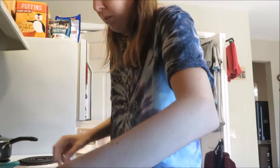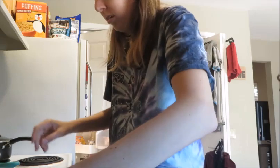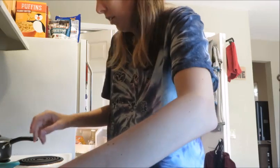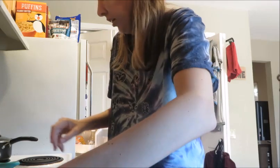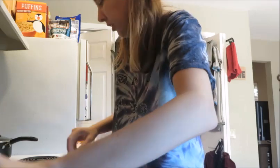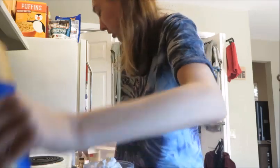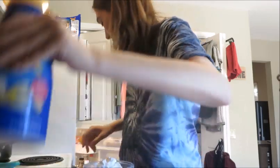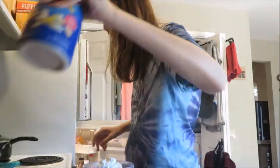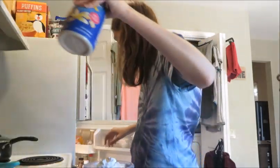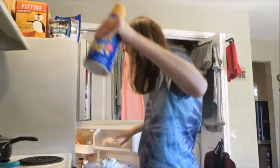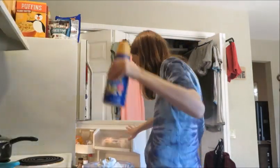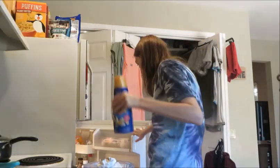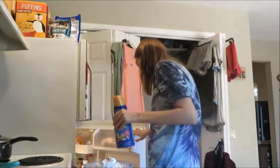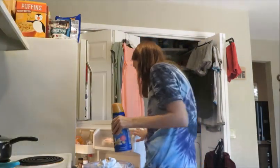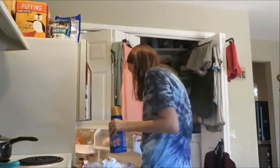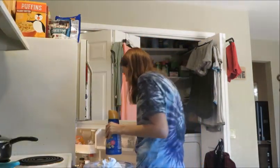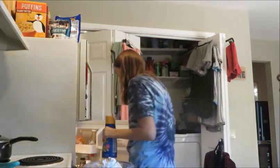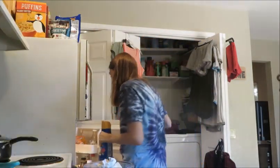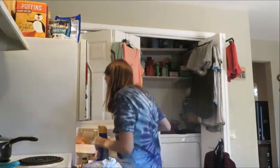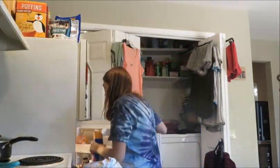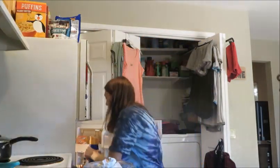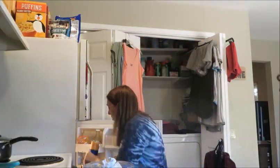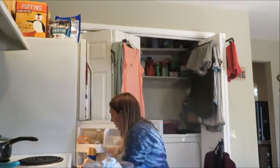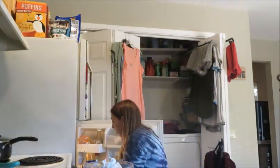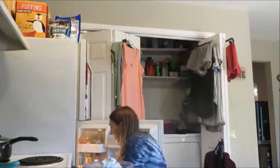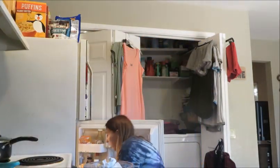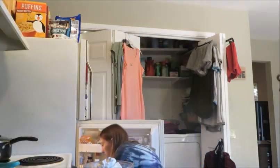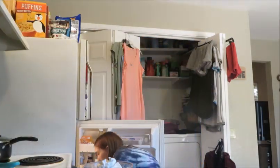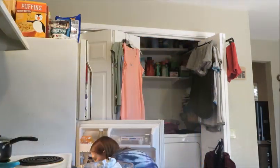Brown hair. And then I do this. Look.